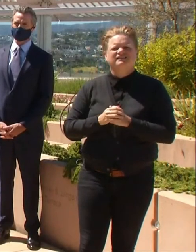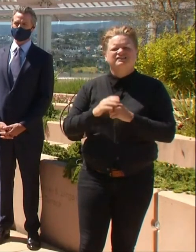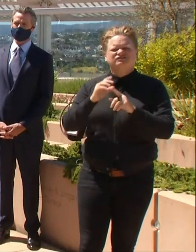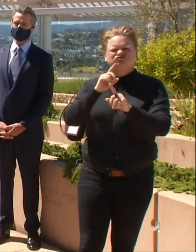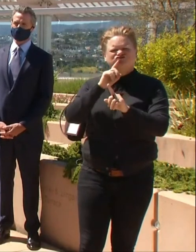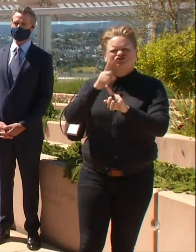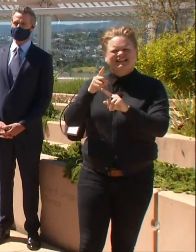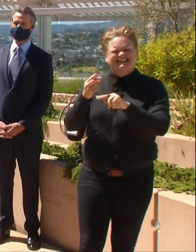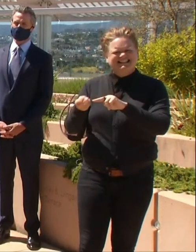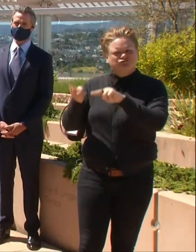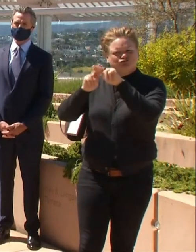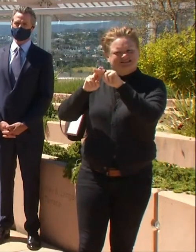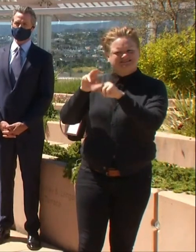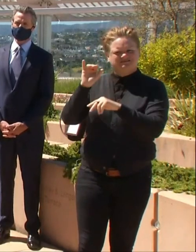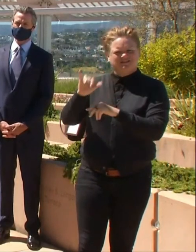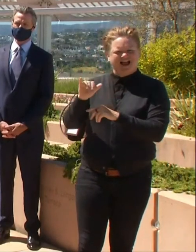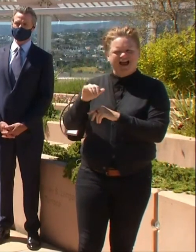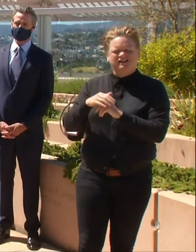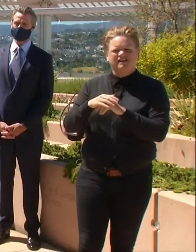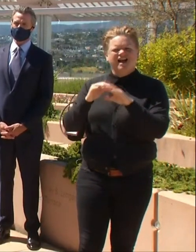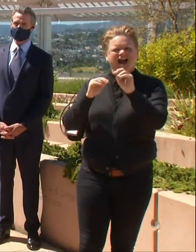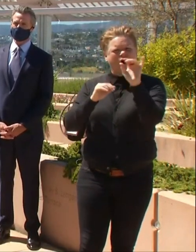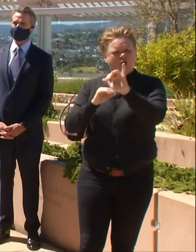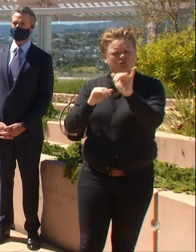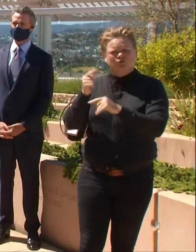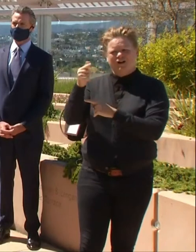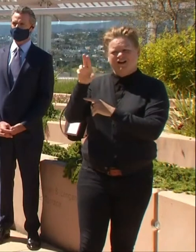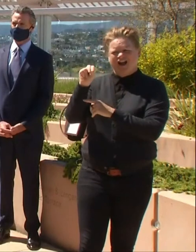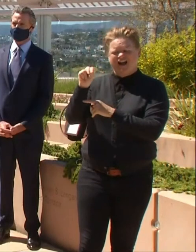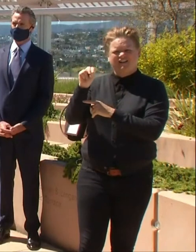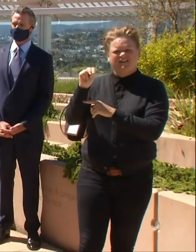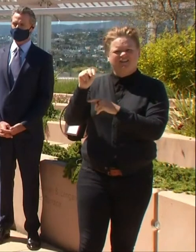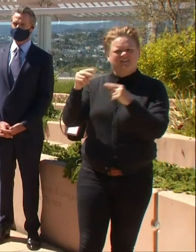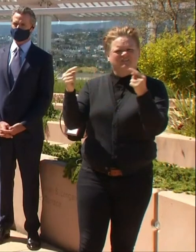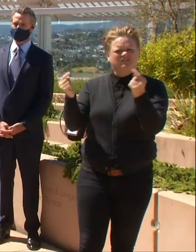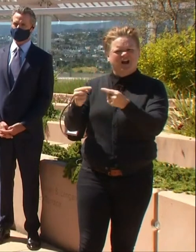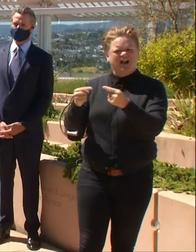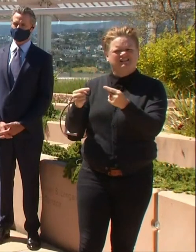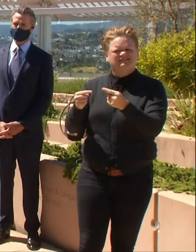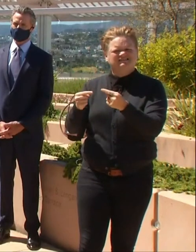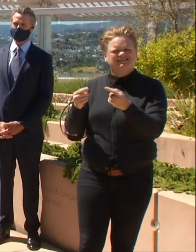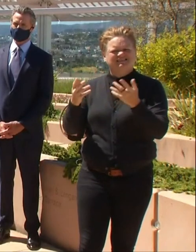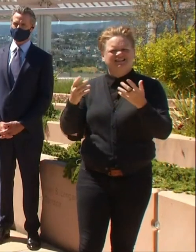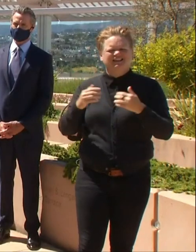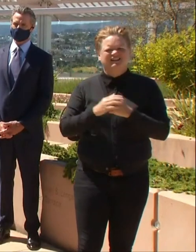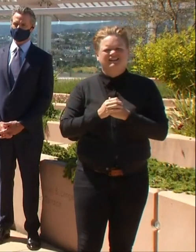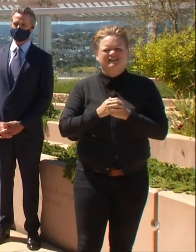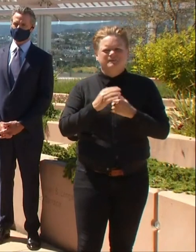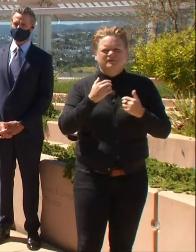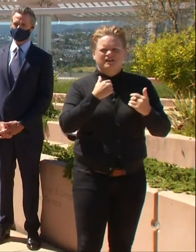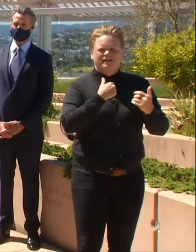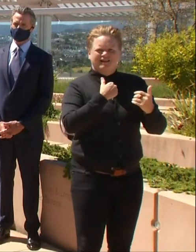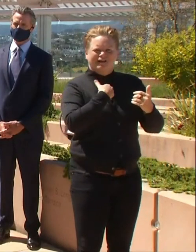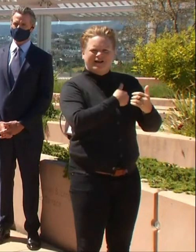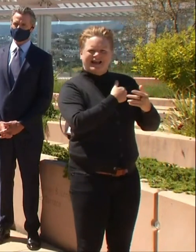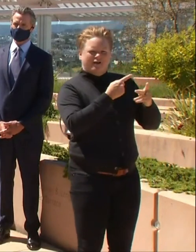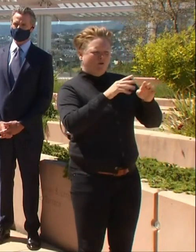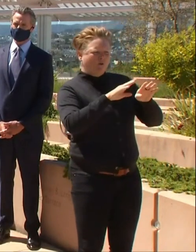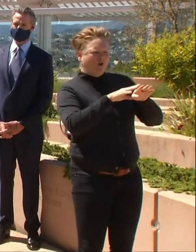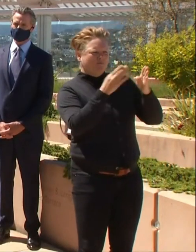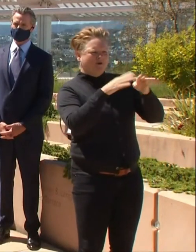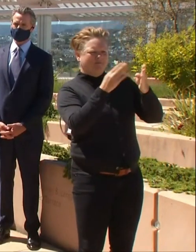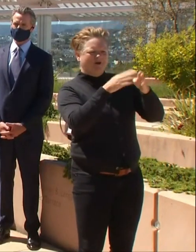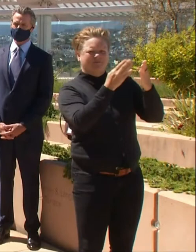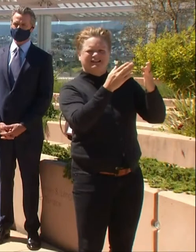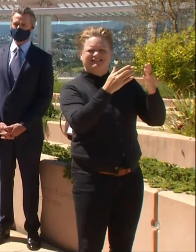that things are starting to open back up, we're certainly seeing an unfortunate resurgence of mass shootings. I think there's still a lot of tension. There's still a lot of fear. There's